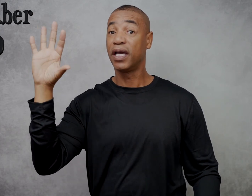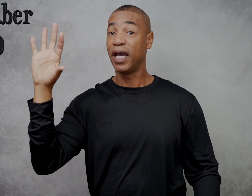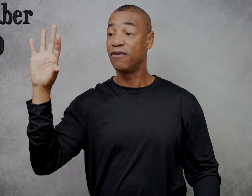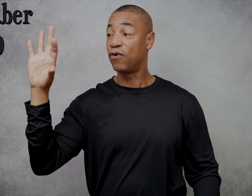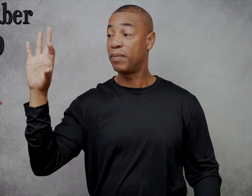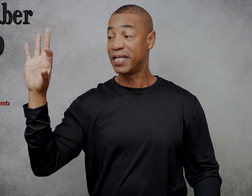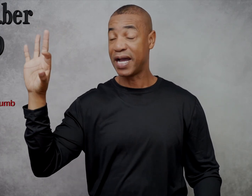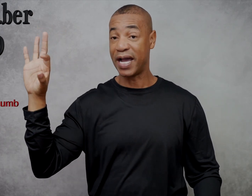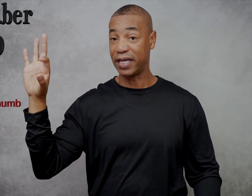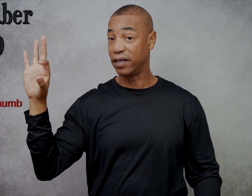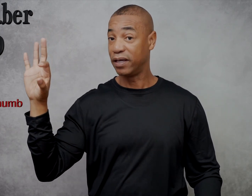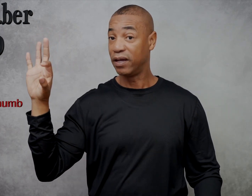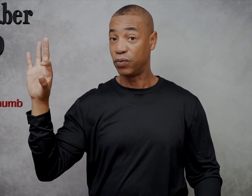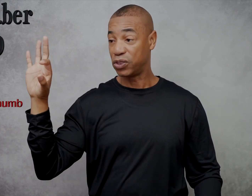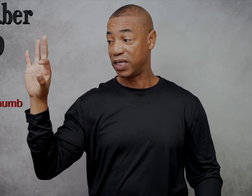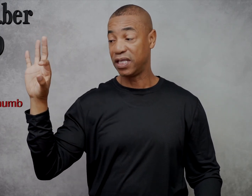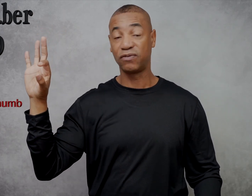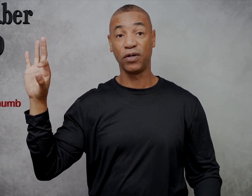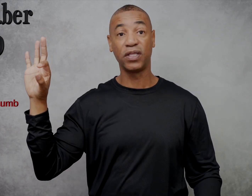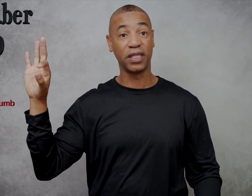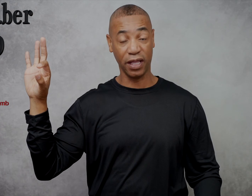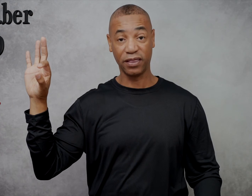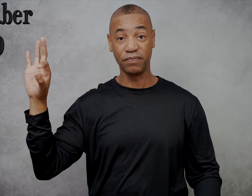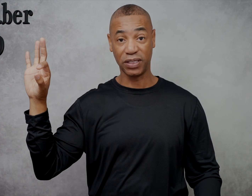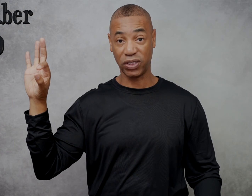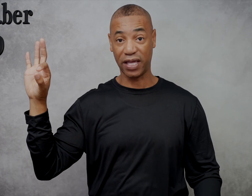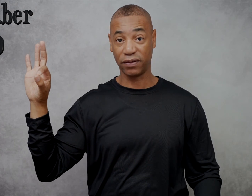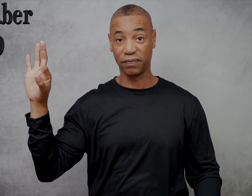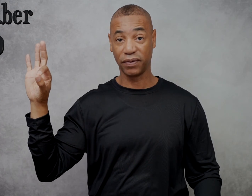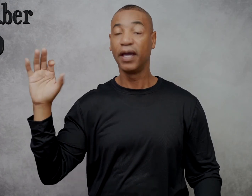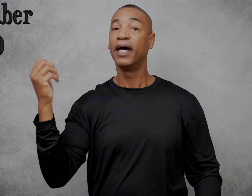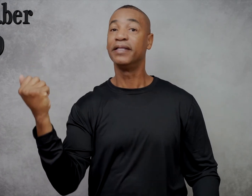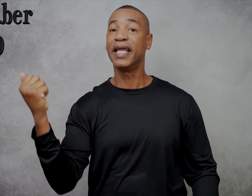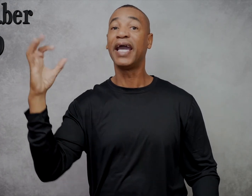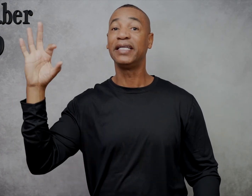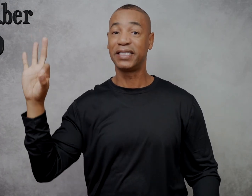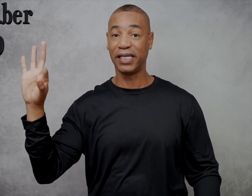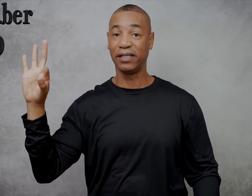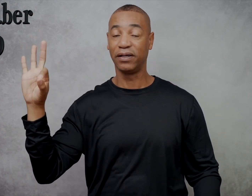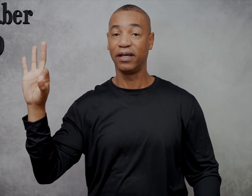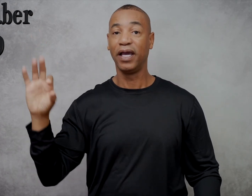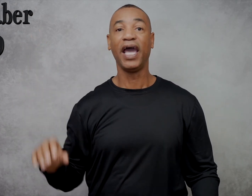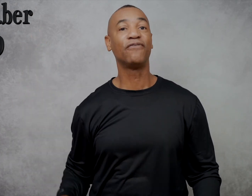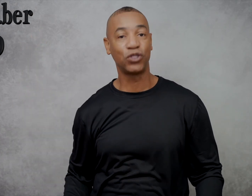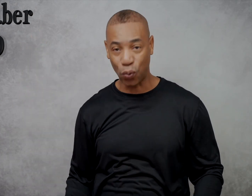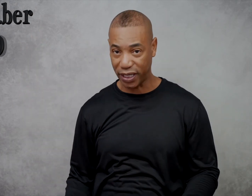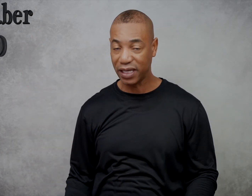and form a 9, which is the index finger and the thumb touch together. 19. And for 20,